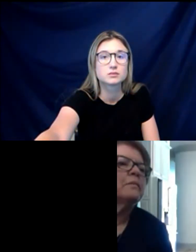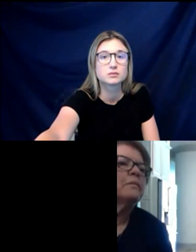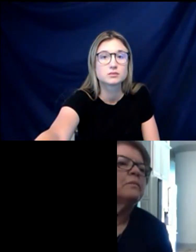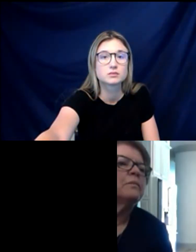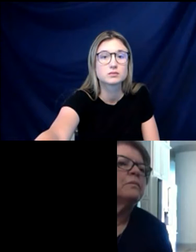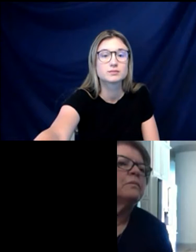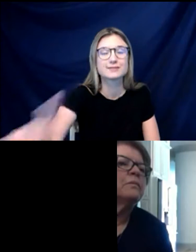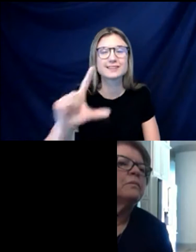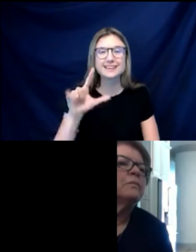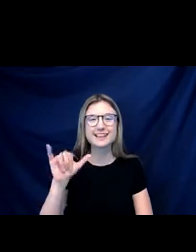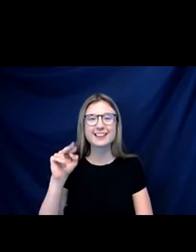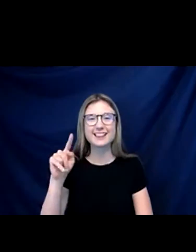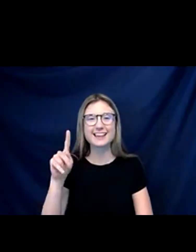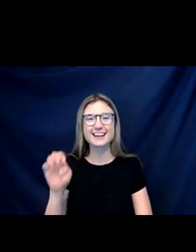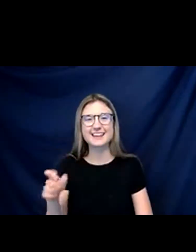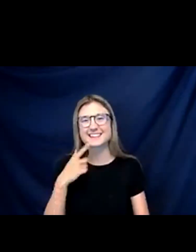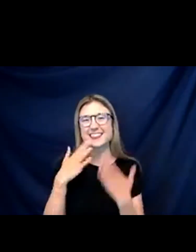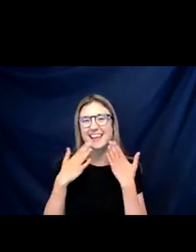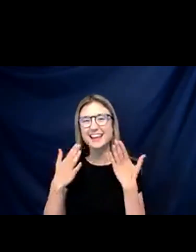Thank you.